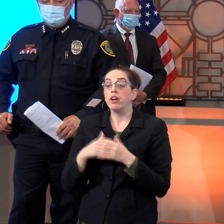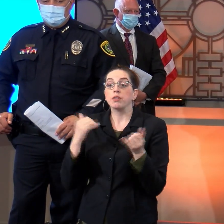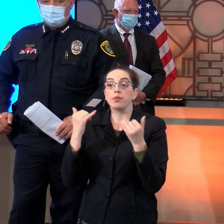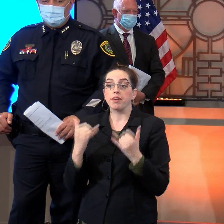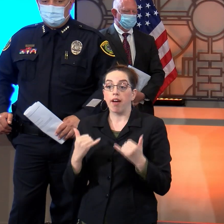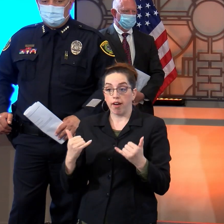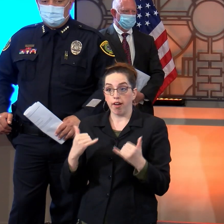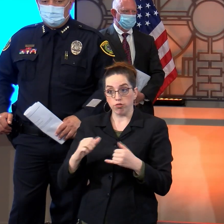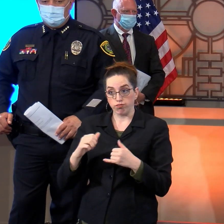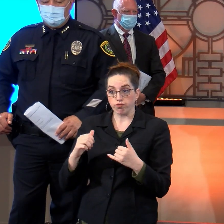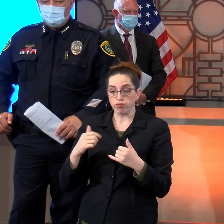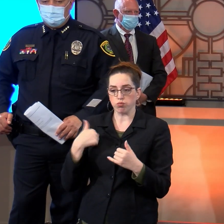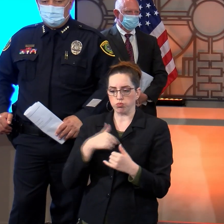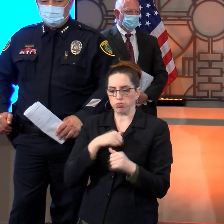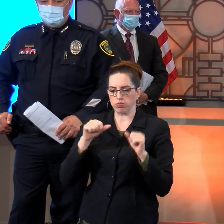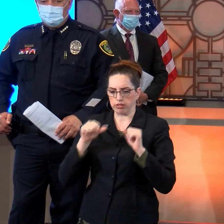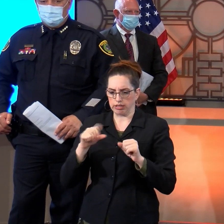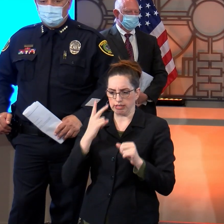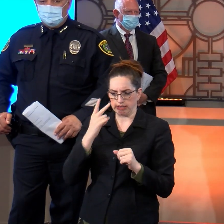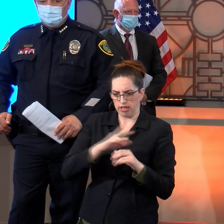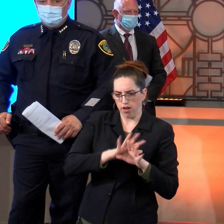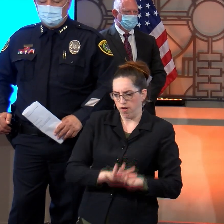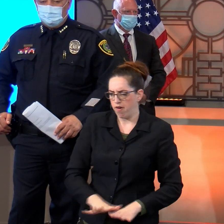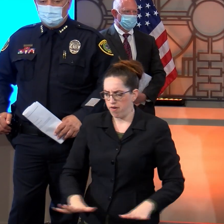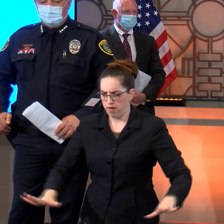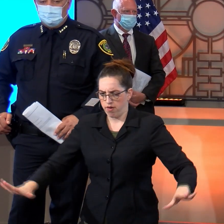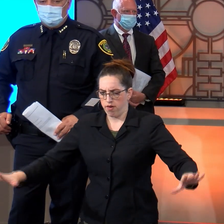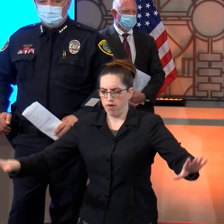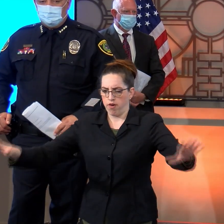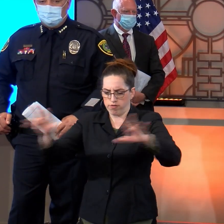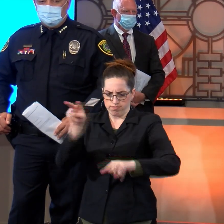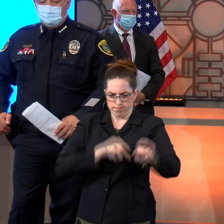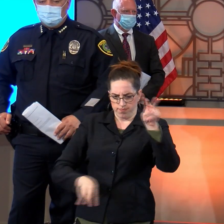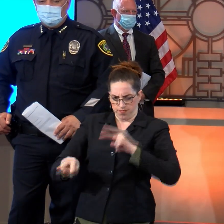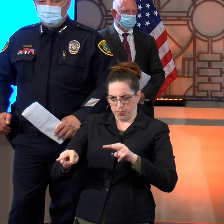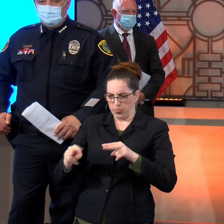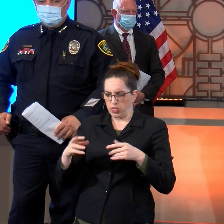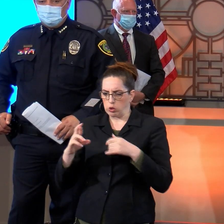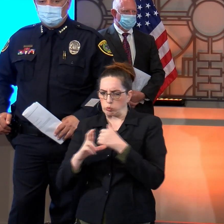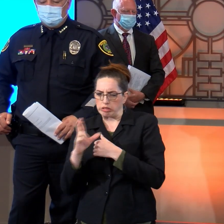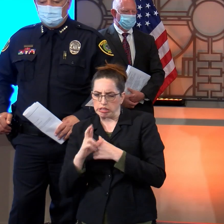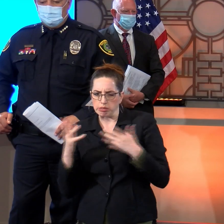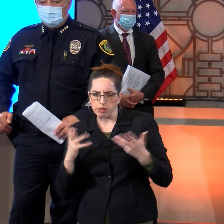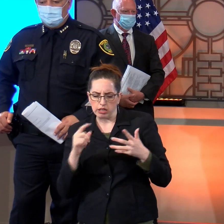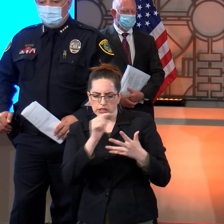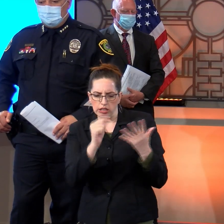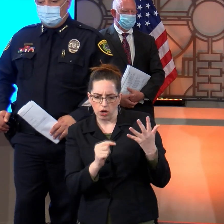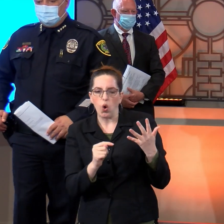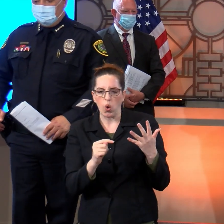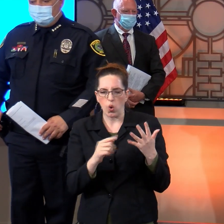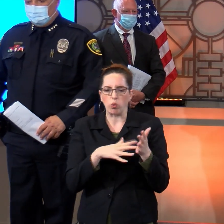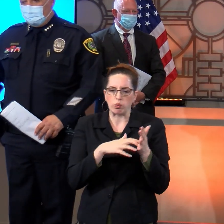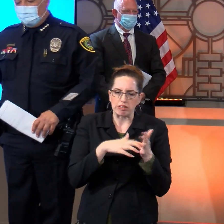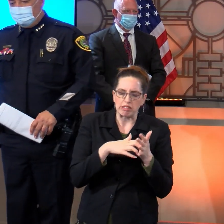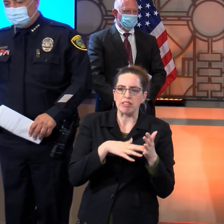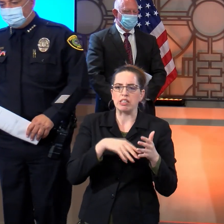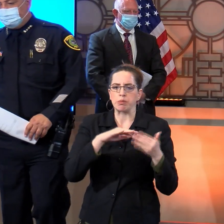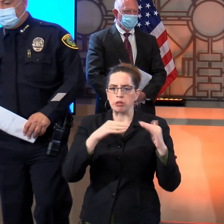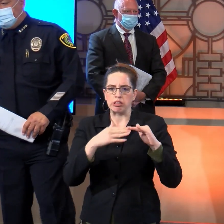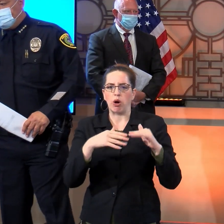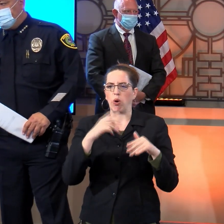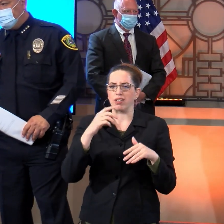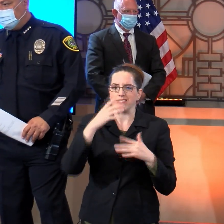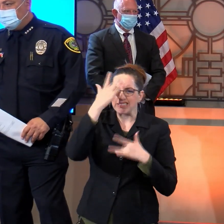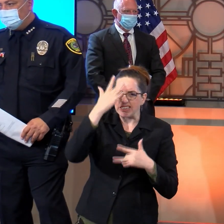now allows us to look at this entire geography, think about all the risks that are out there, starting with our vulnerable and at-risk